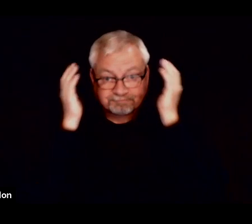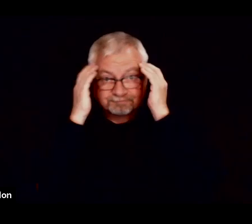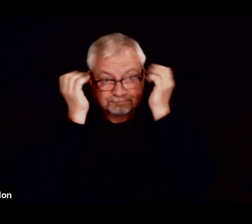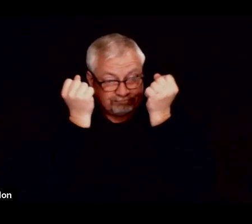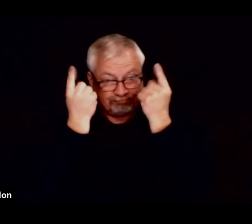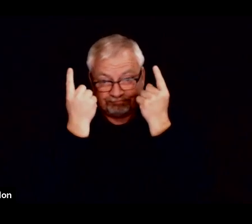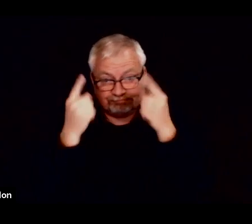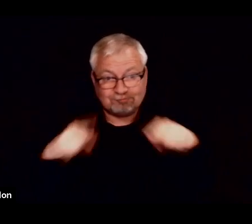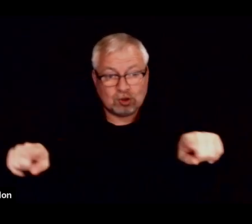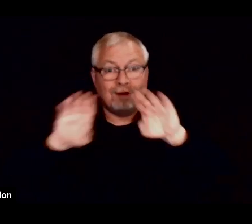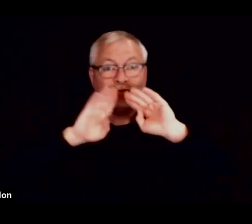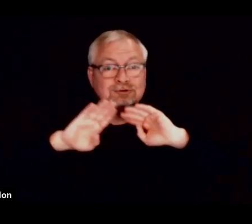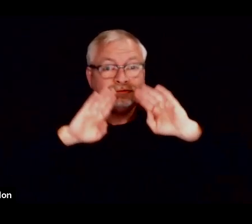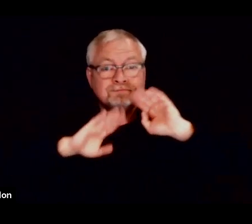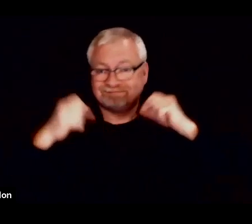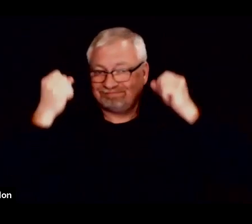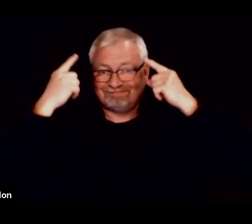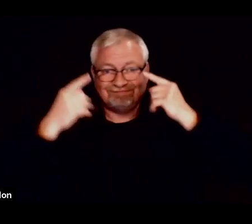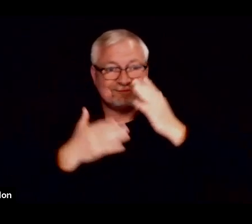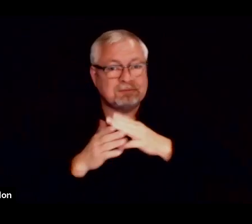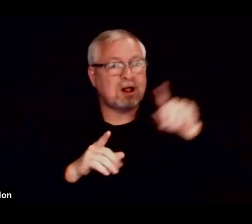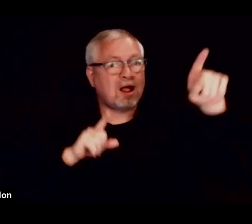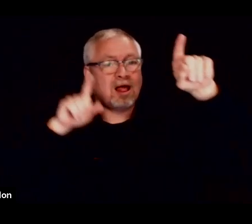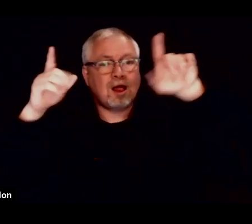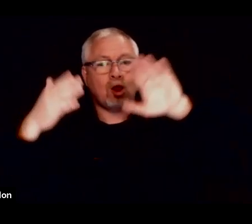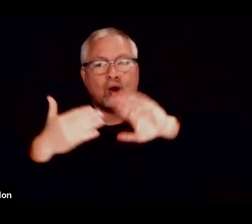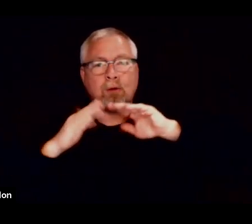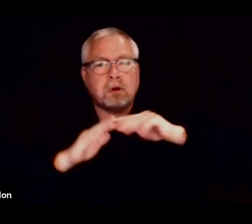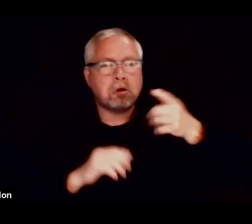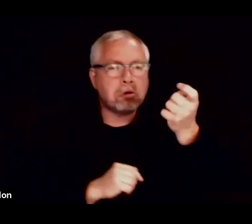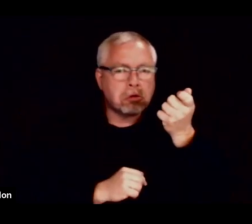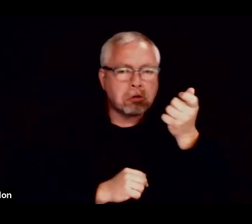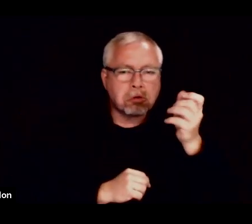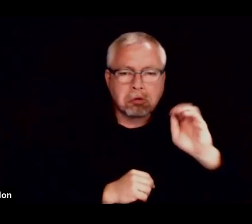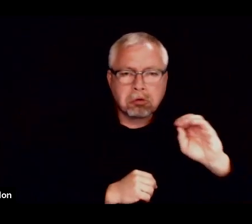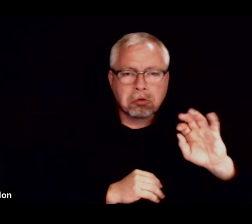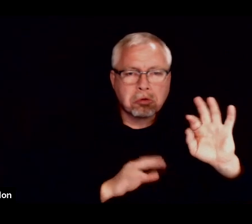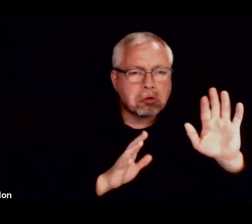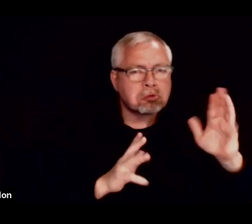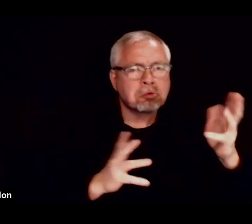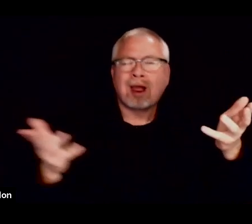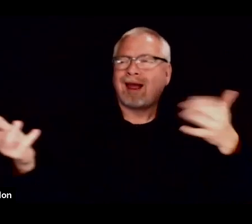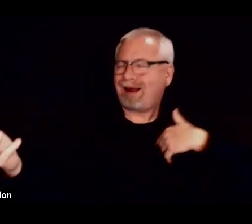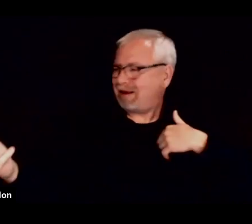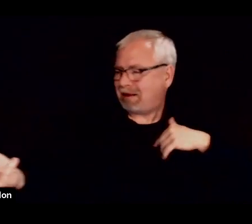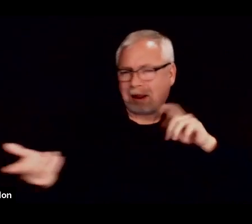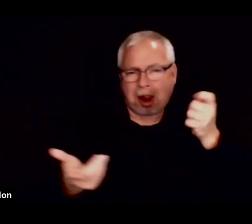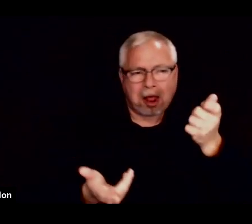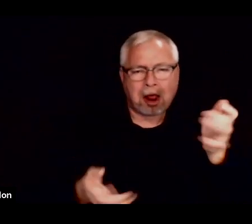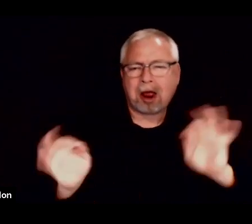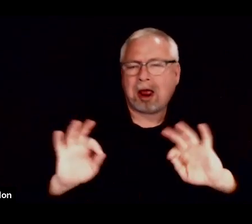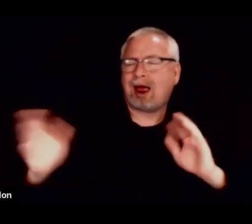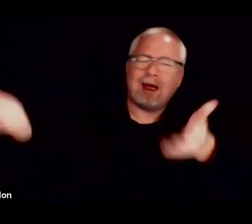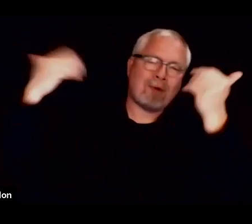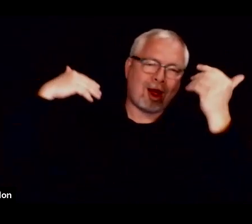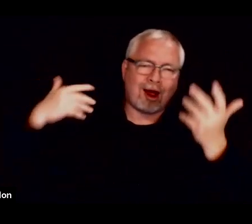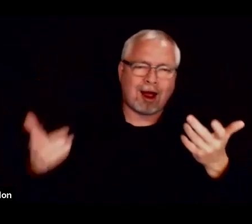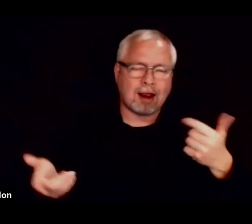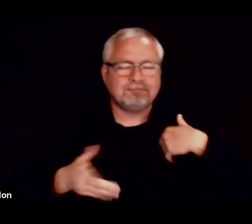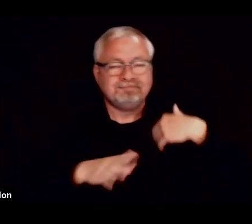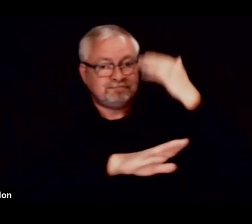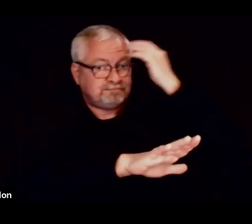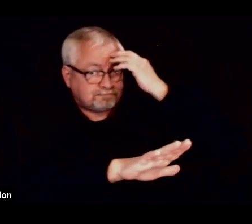among themselves and their immediate friends and family. But we just keep reinforcing the point that we just were